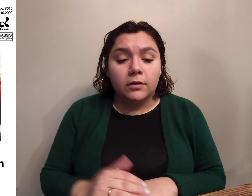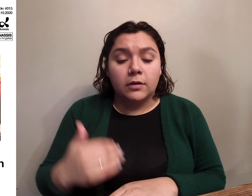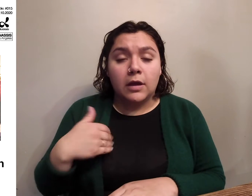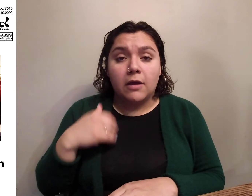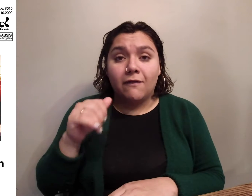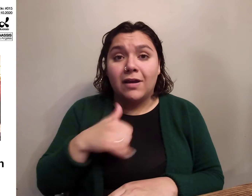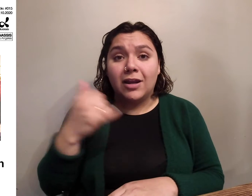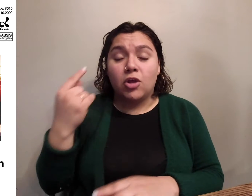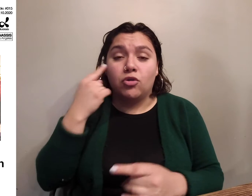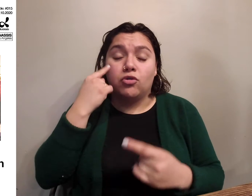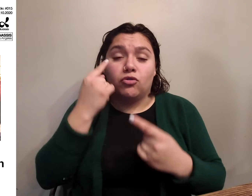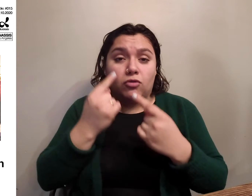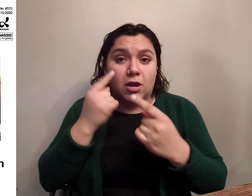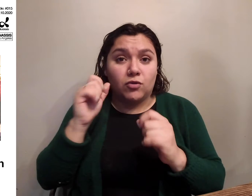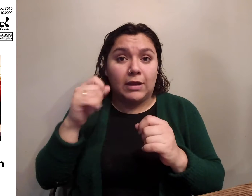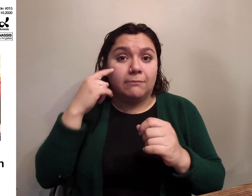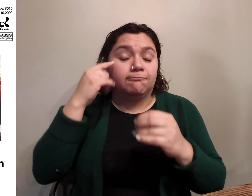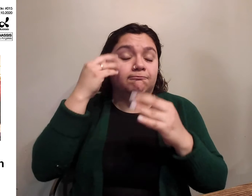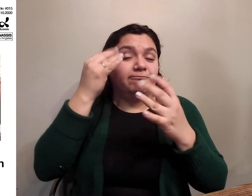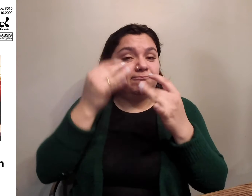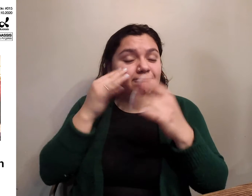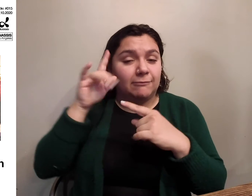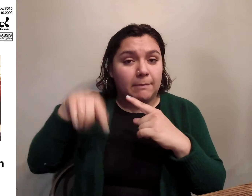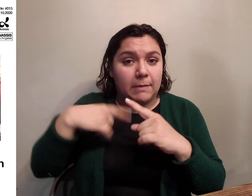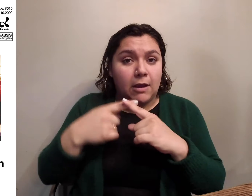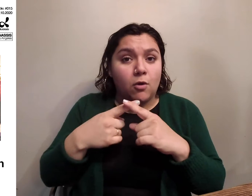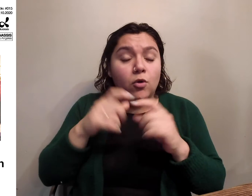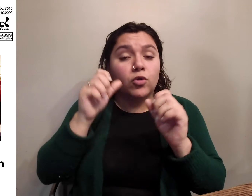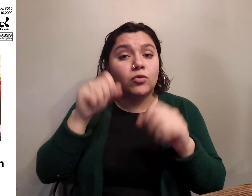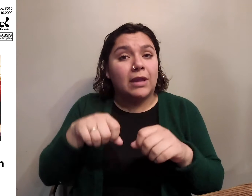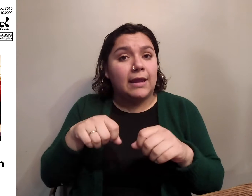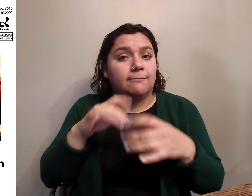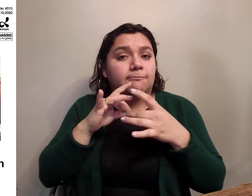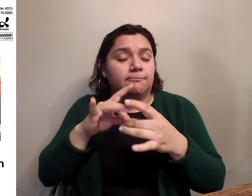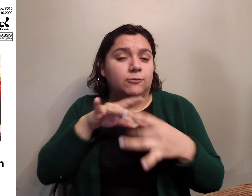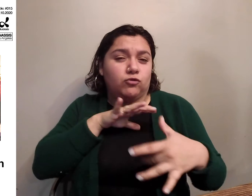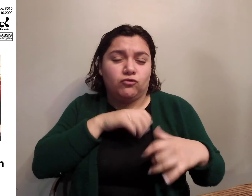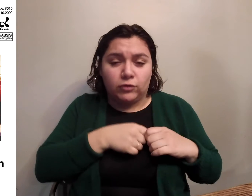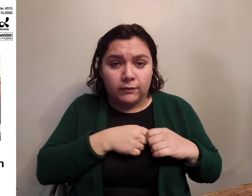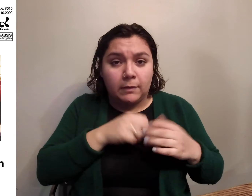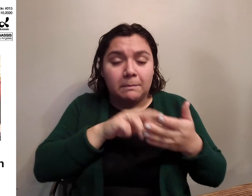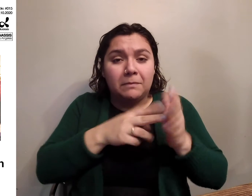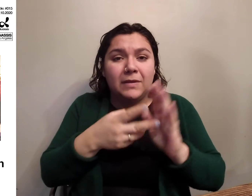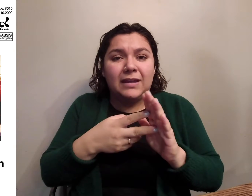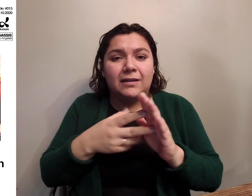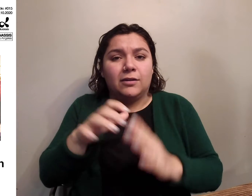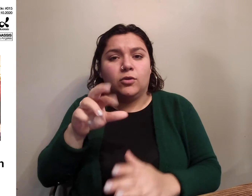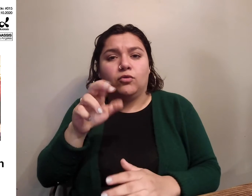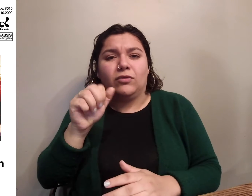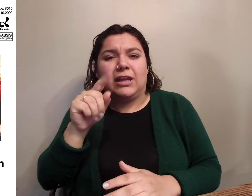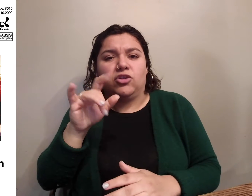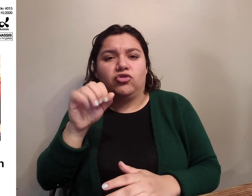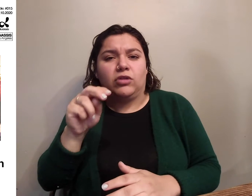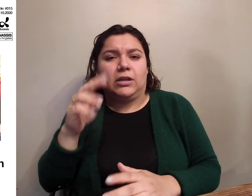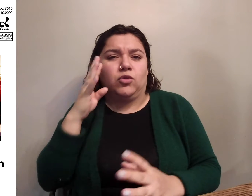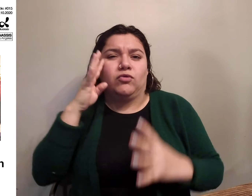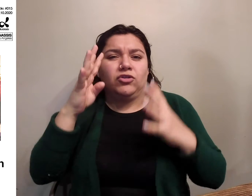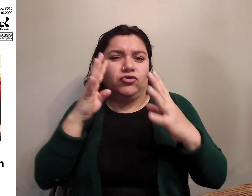spot you can either stop on or you get to with grief, which is creation.